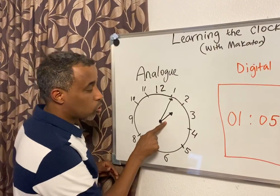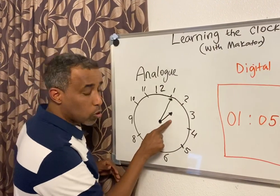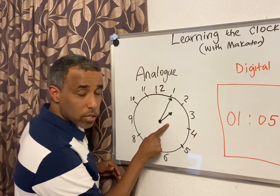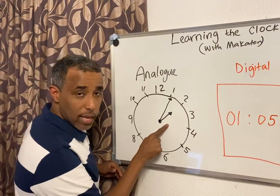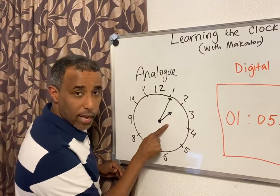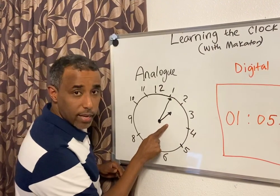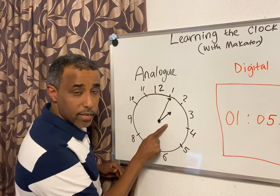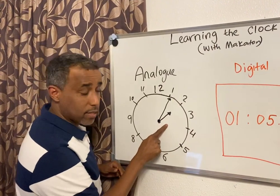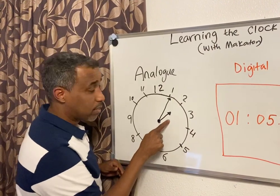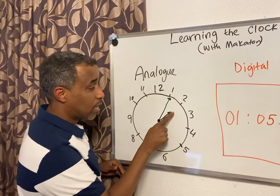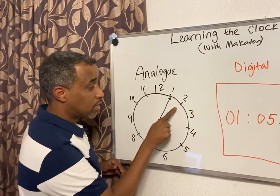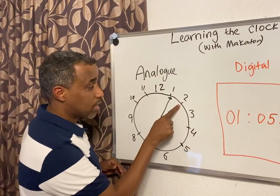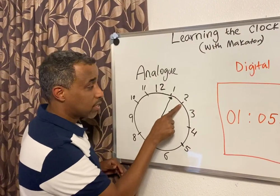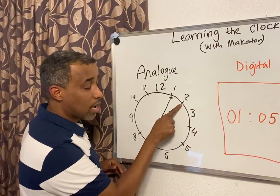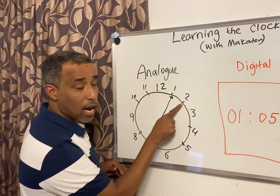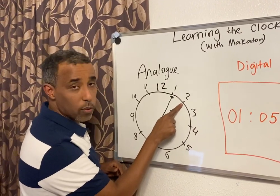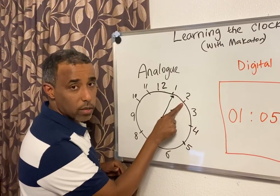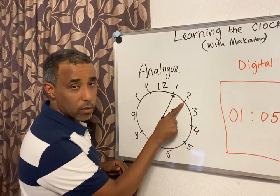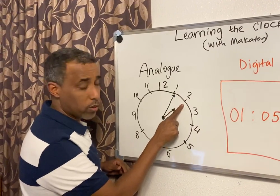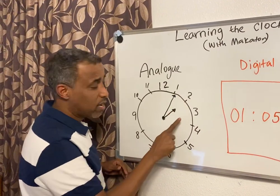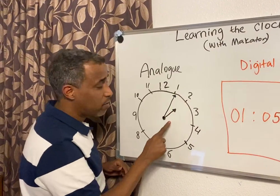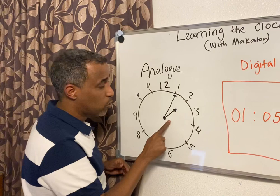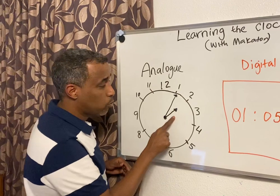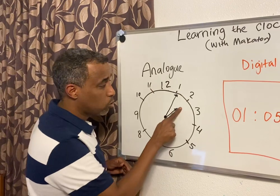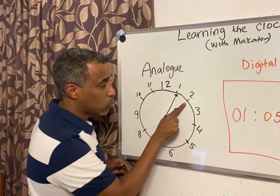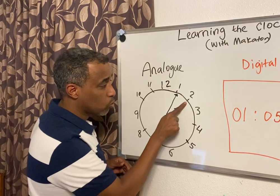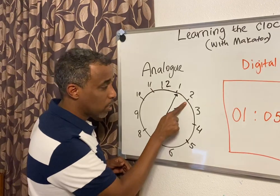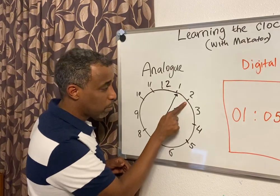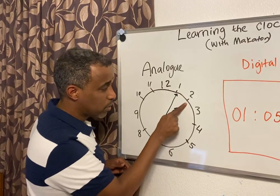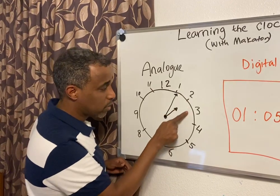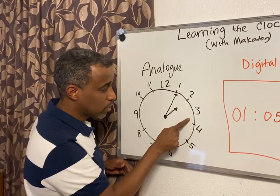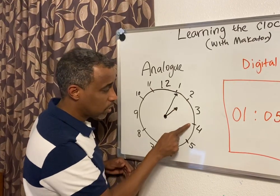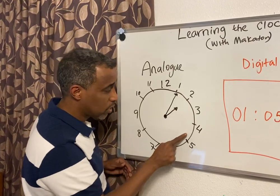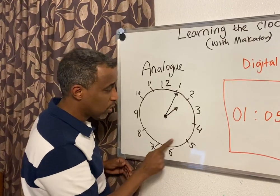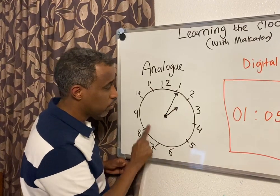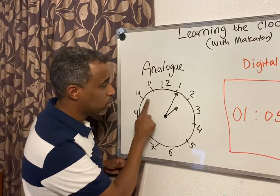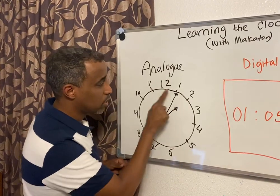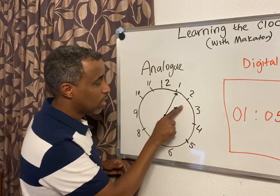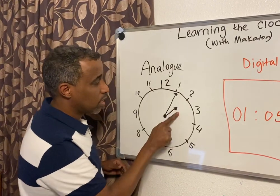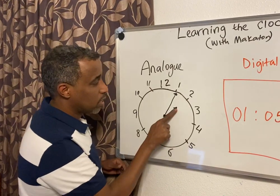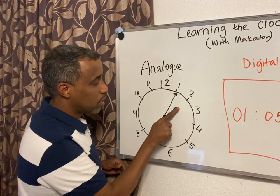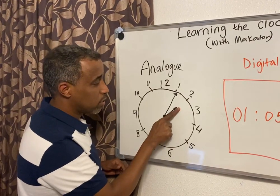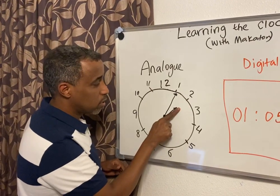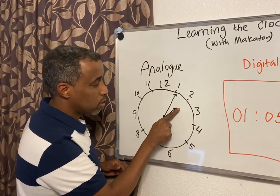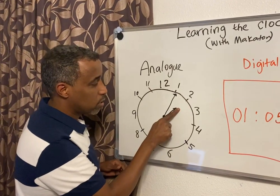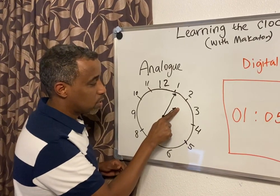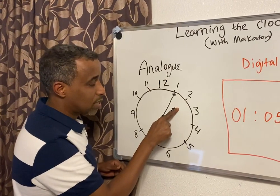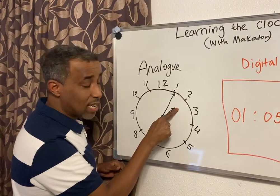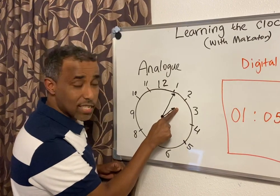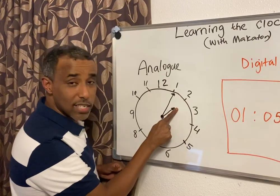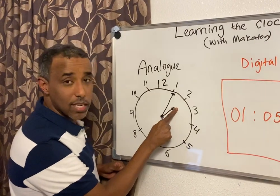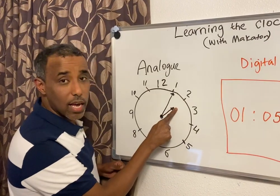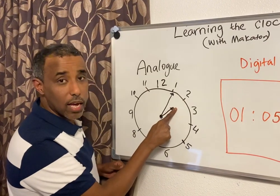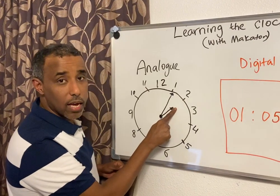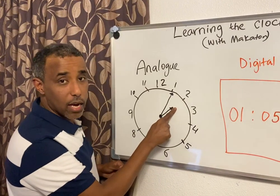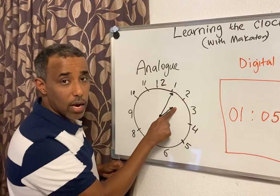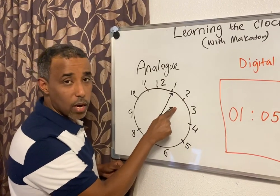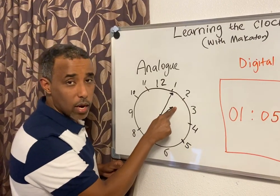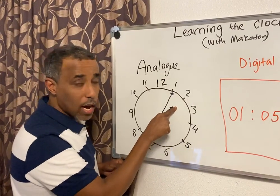short hand tells us hour. Whenever it's pointing to numbers, these numbers, it tells us